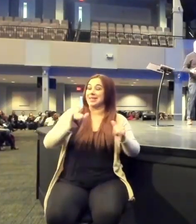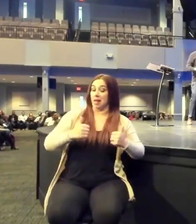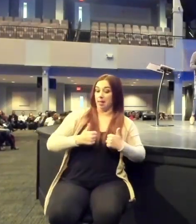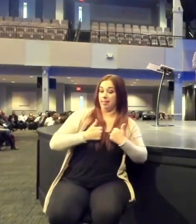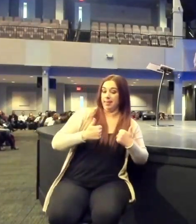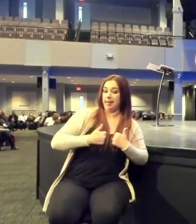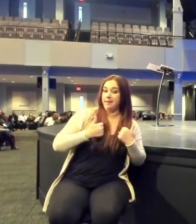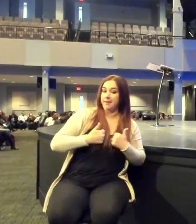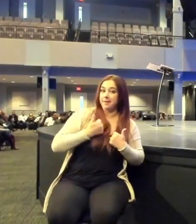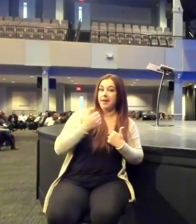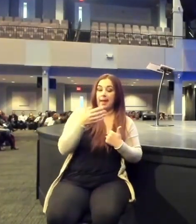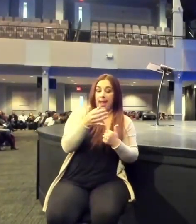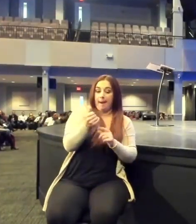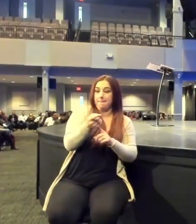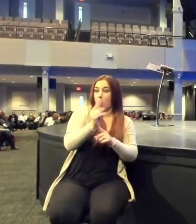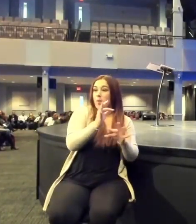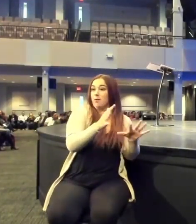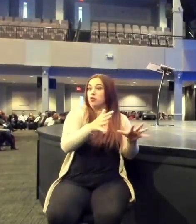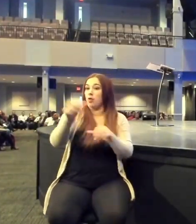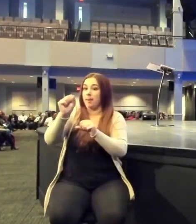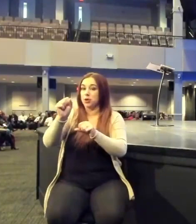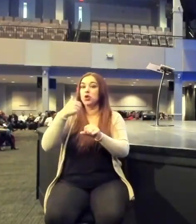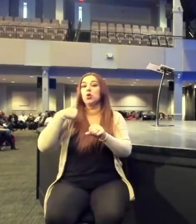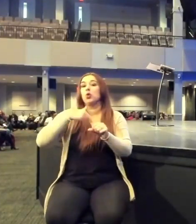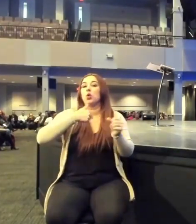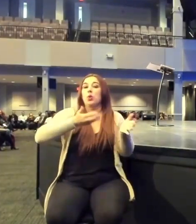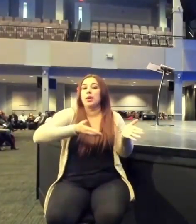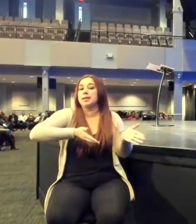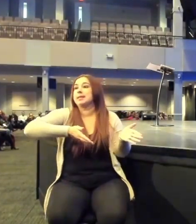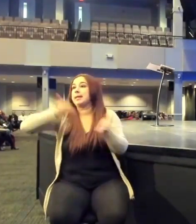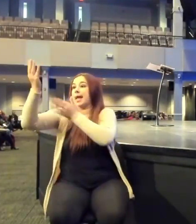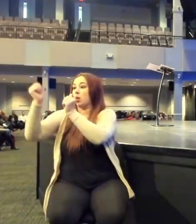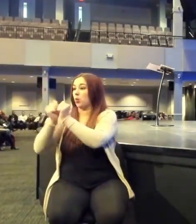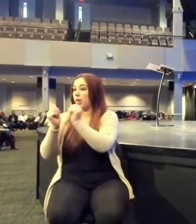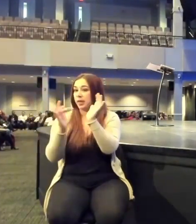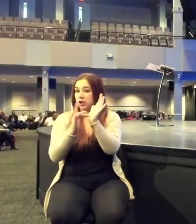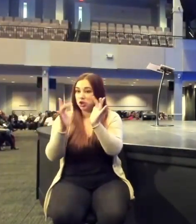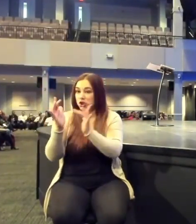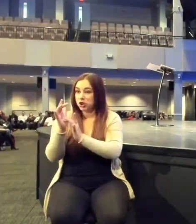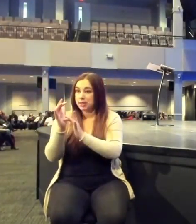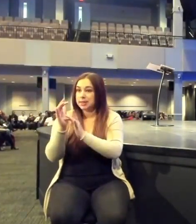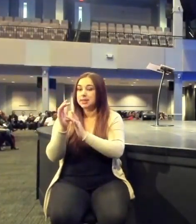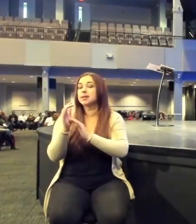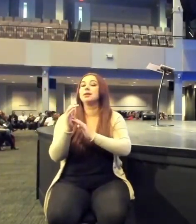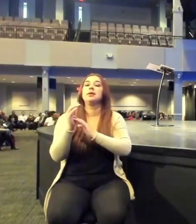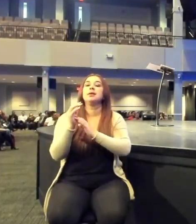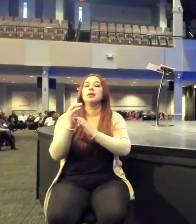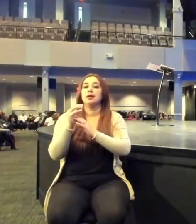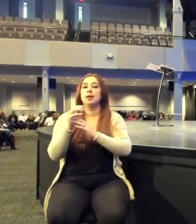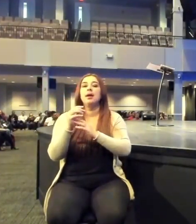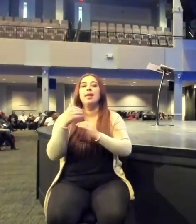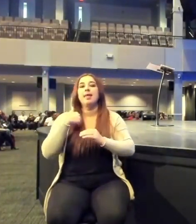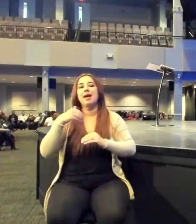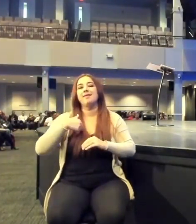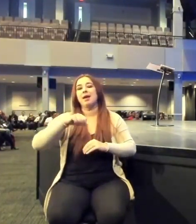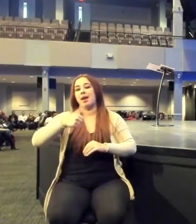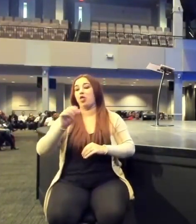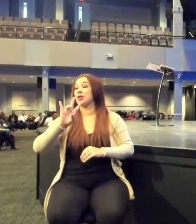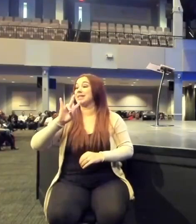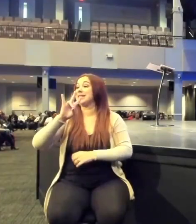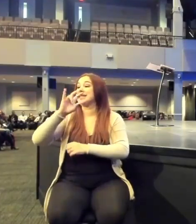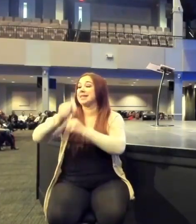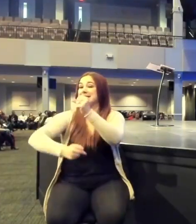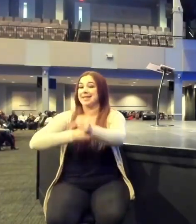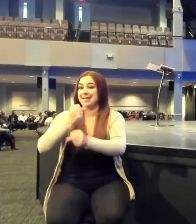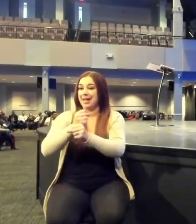living, and there's this moment of rapture when we're taken away with Jesus. Then this issues in another year,